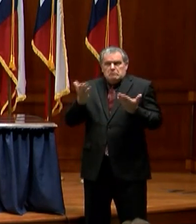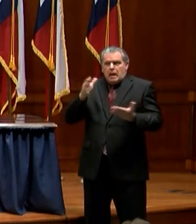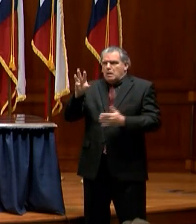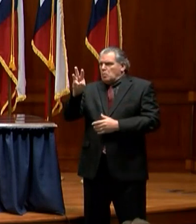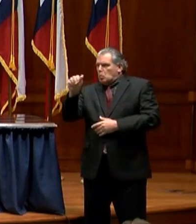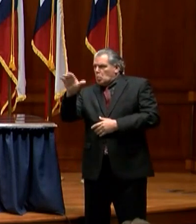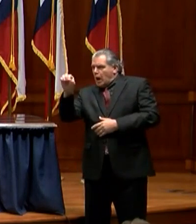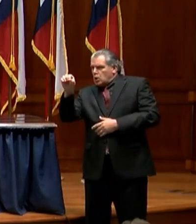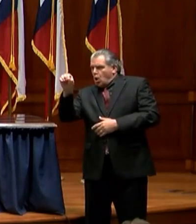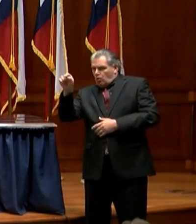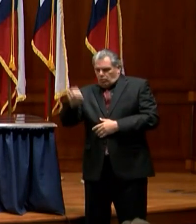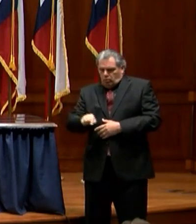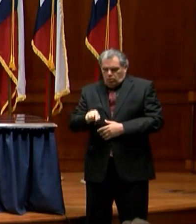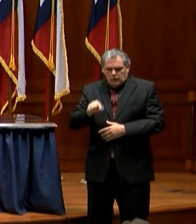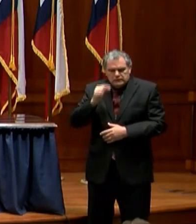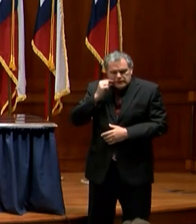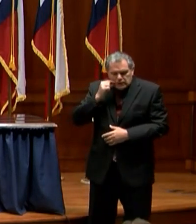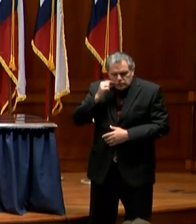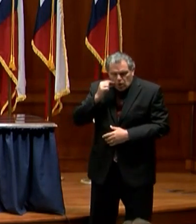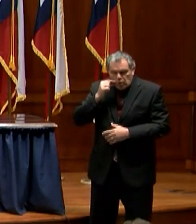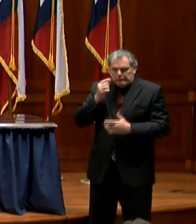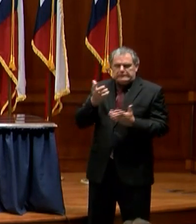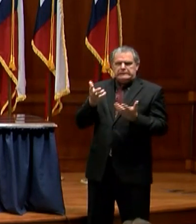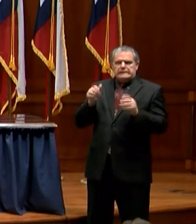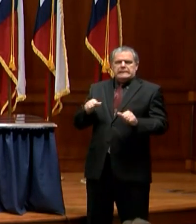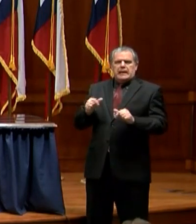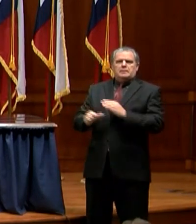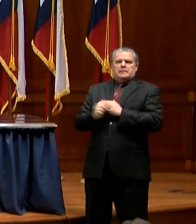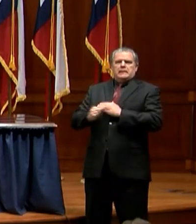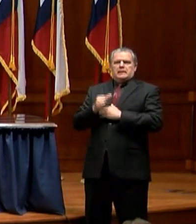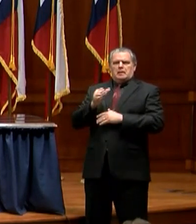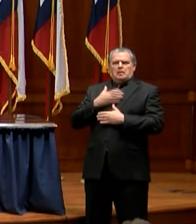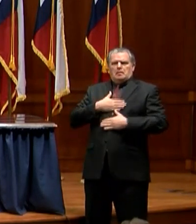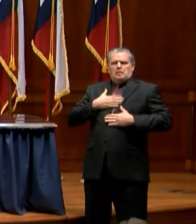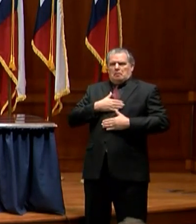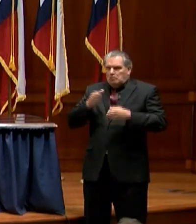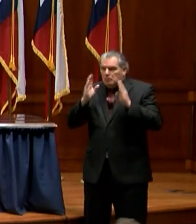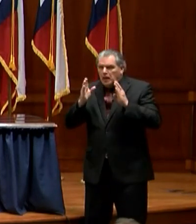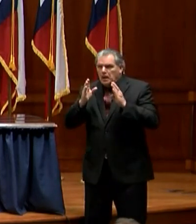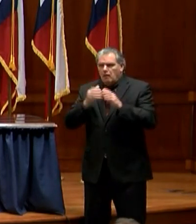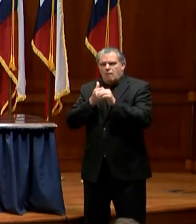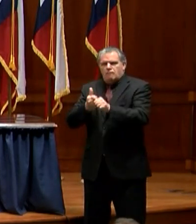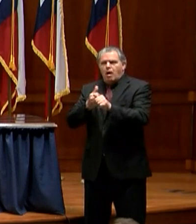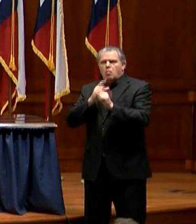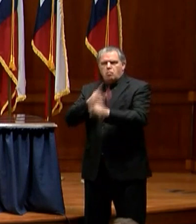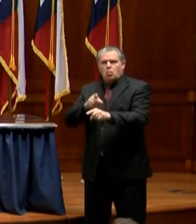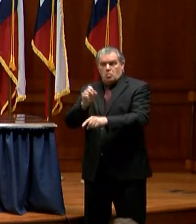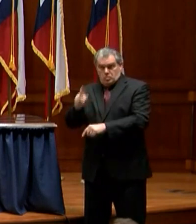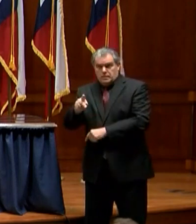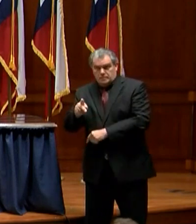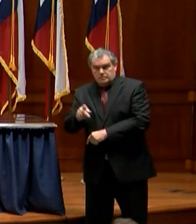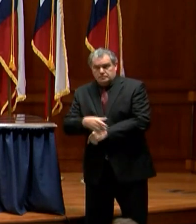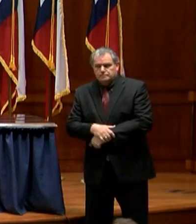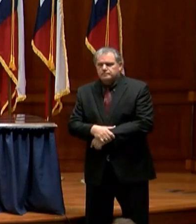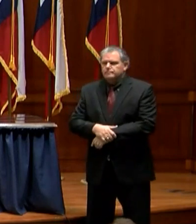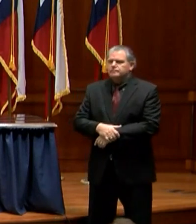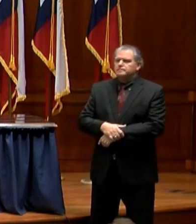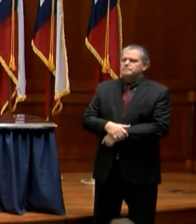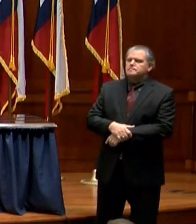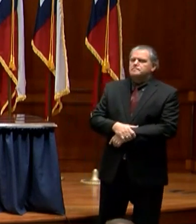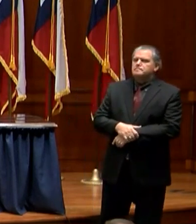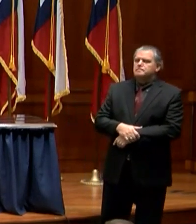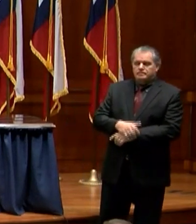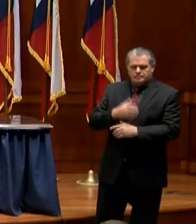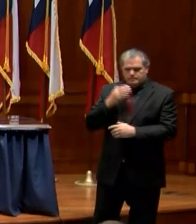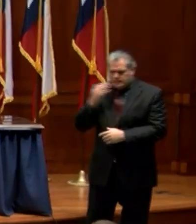San Antonio. Could be life-threatening for us. We just want to make sure everybody's paying attention and following the directions. Thank you. Thank you. Let me close it down by